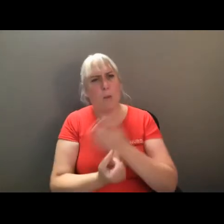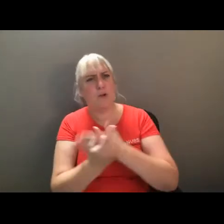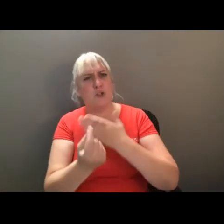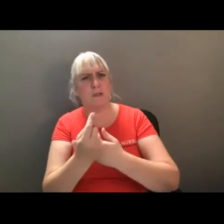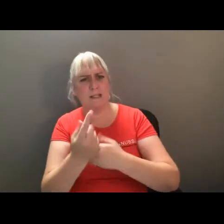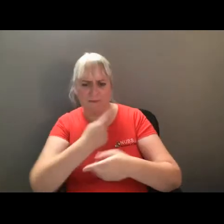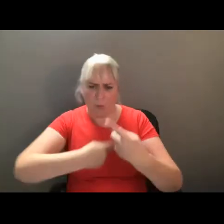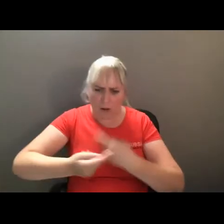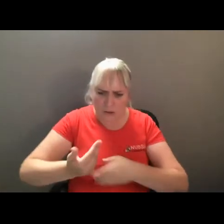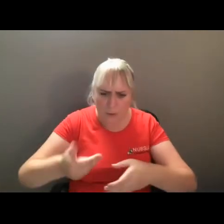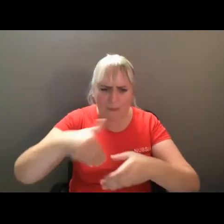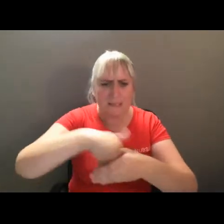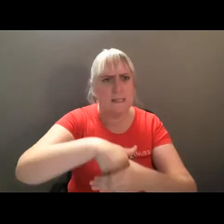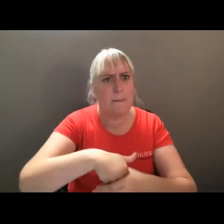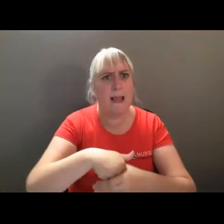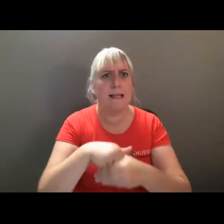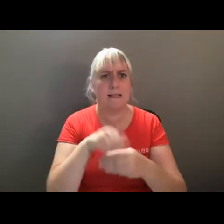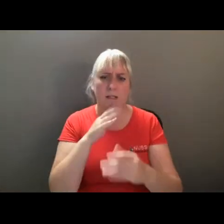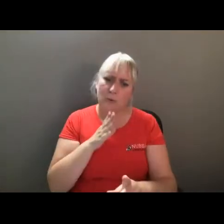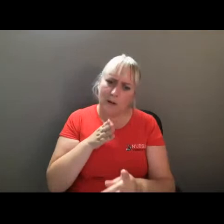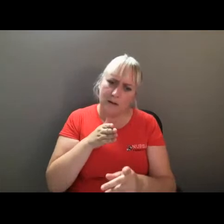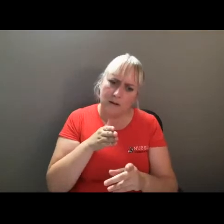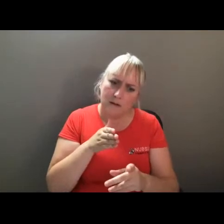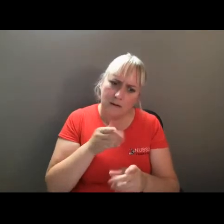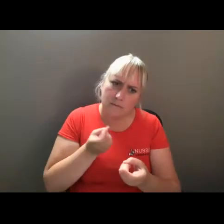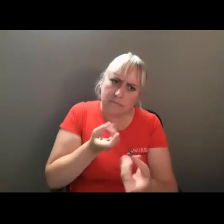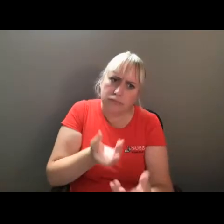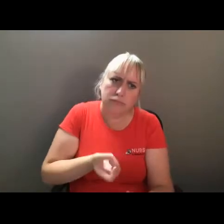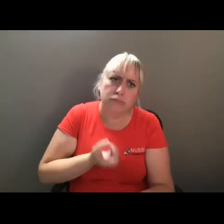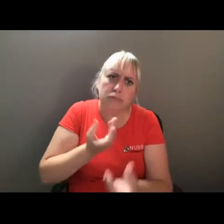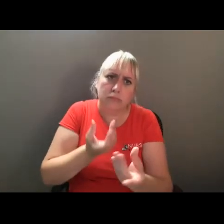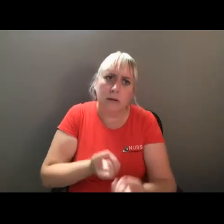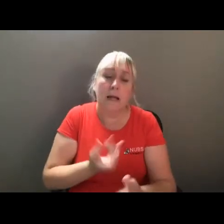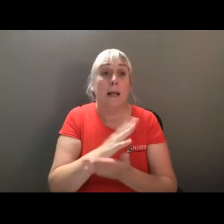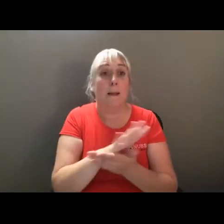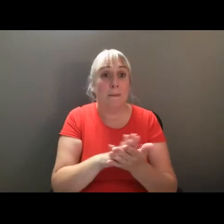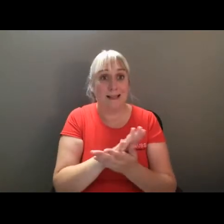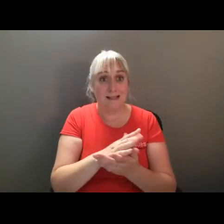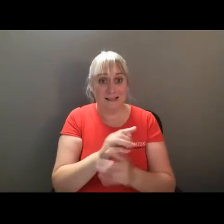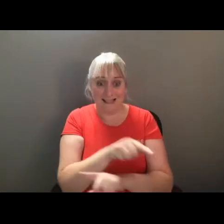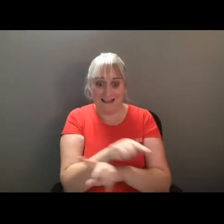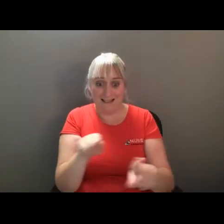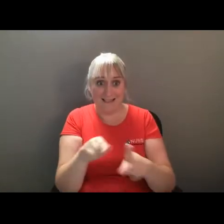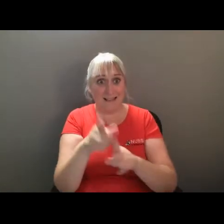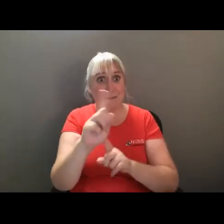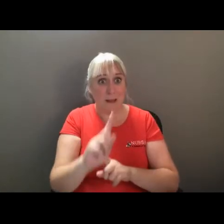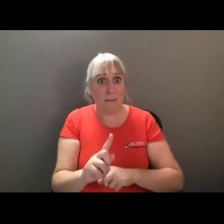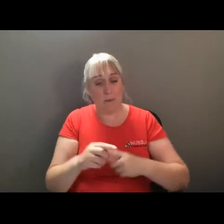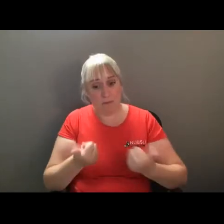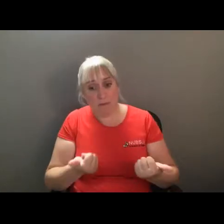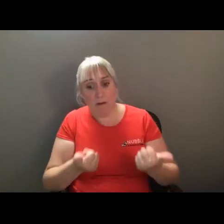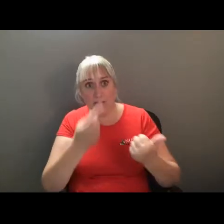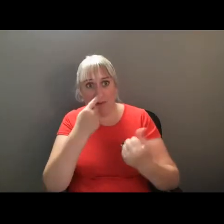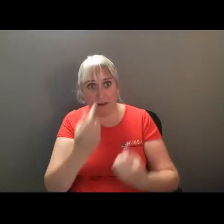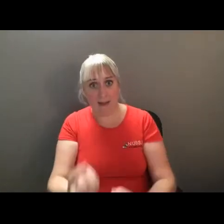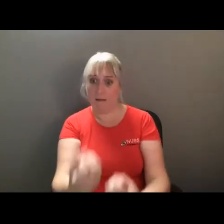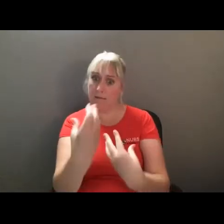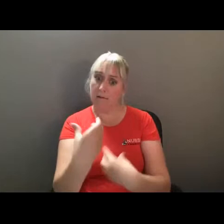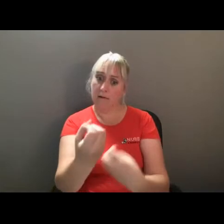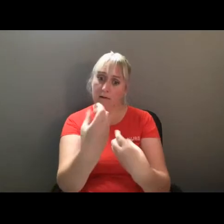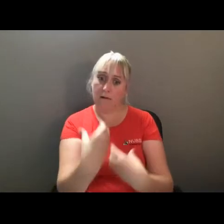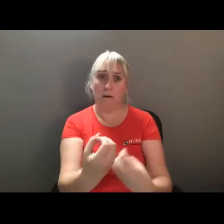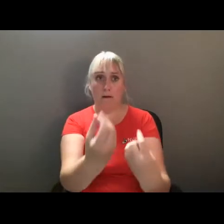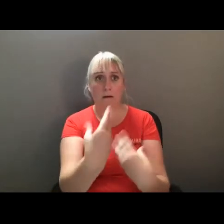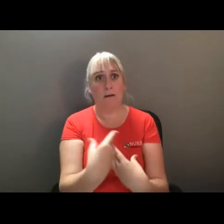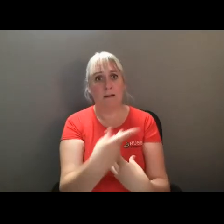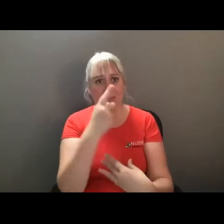number of workshops in order to give these people, I don't mean to say these, give people the opportunity to have a